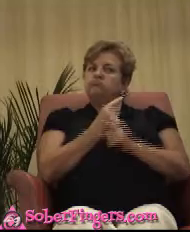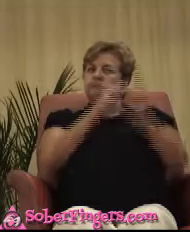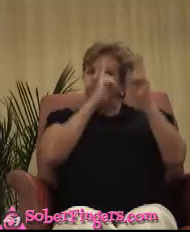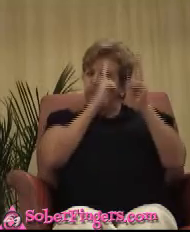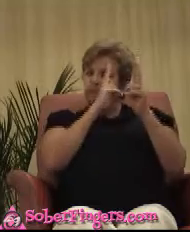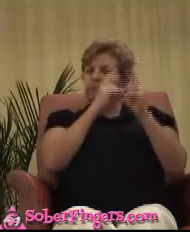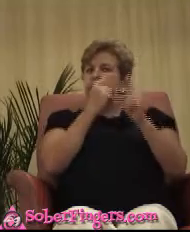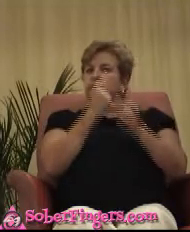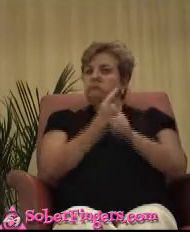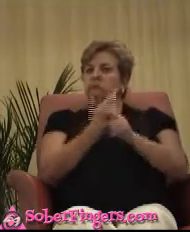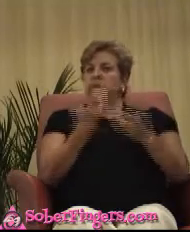And suddenly now,